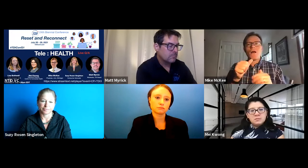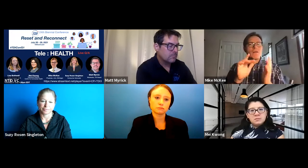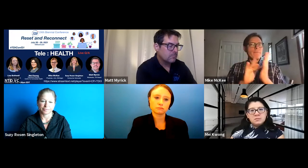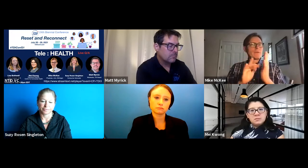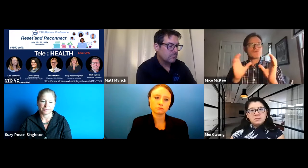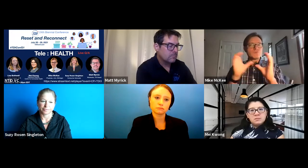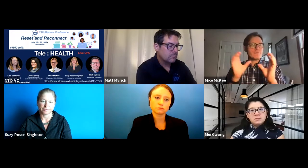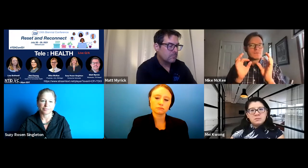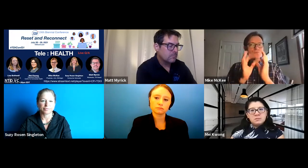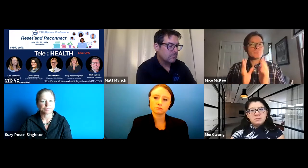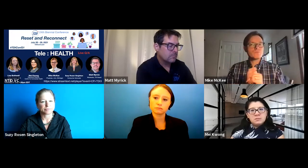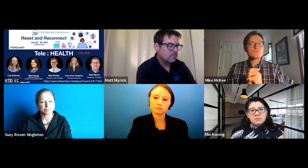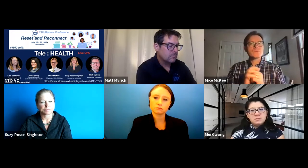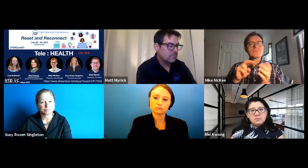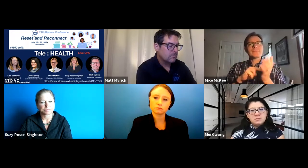Unfortunately,